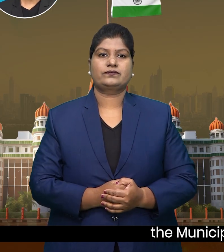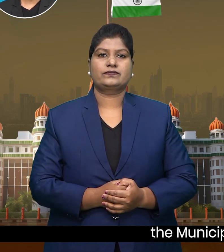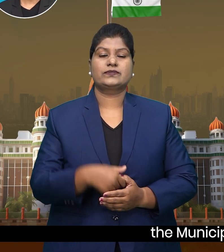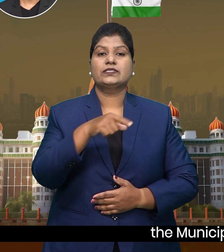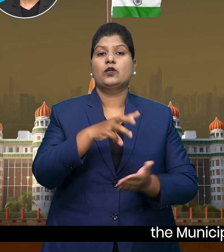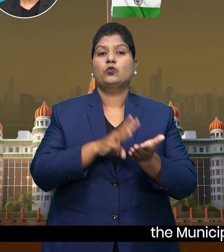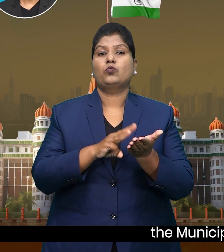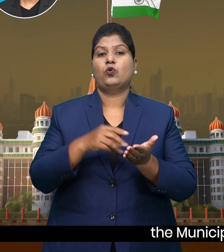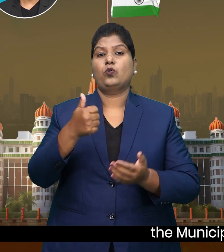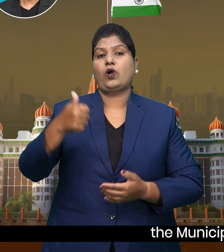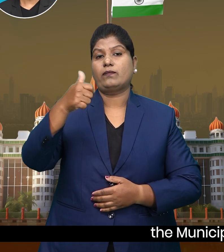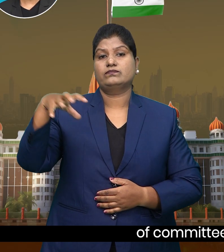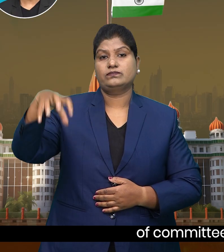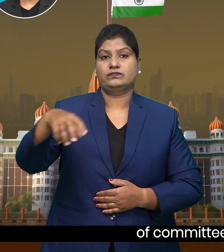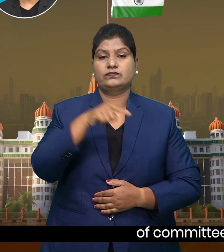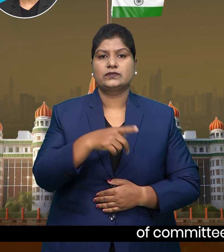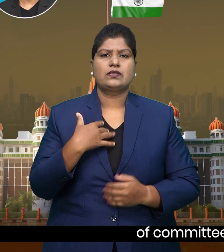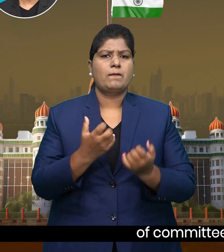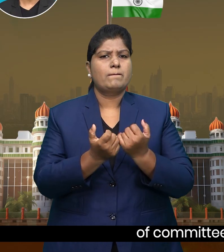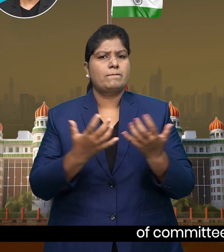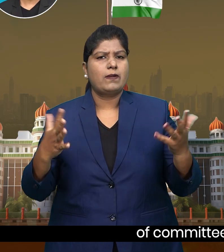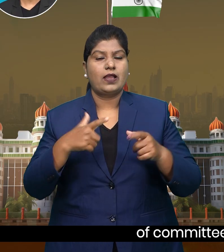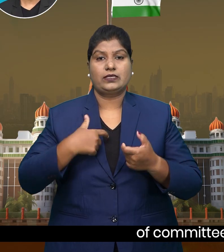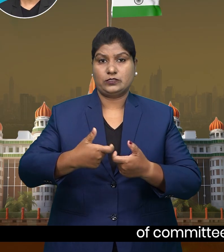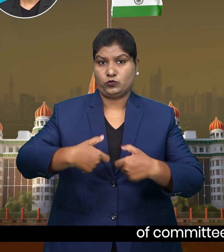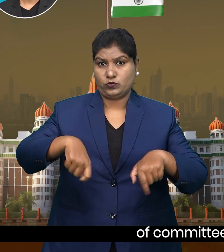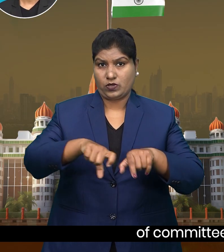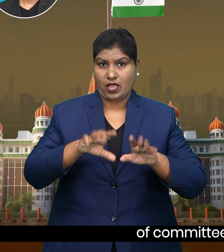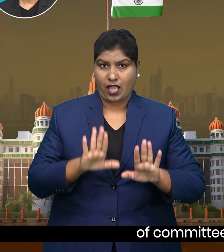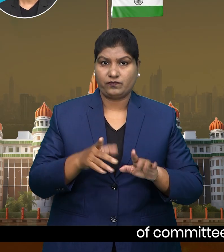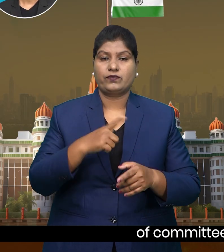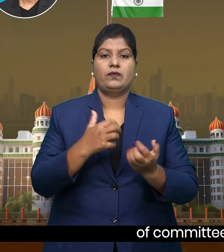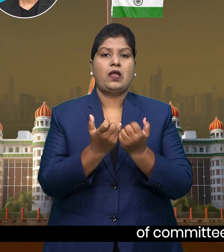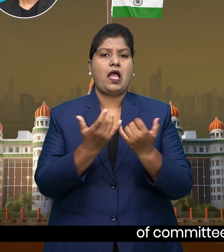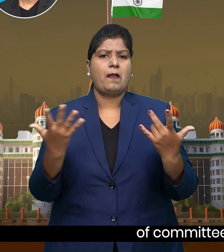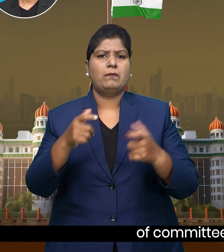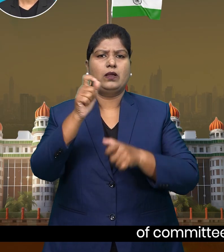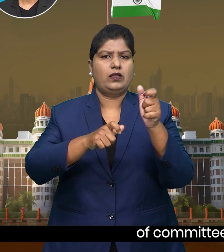the municipality has a number of committees and the councillors